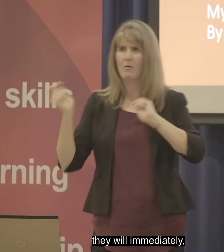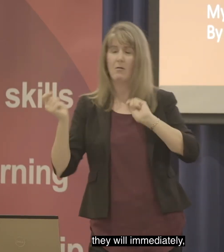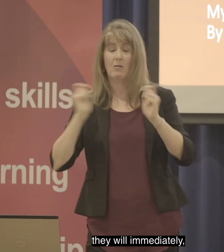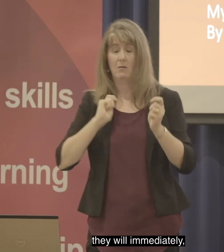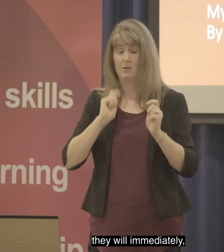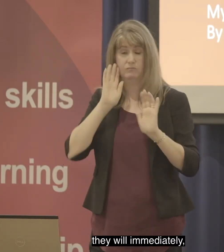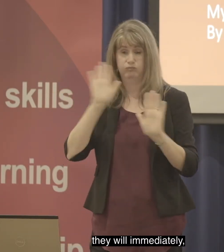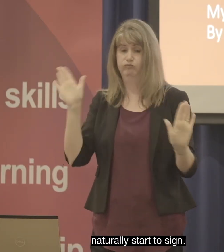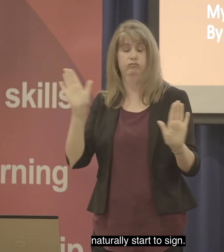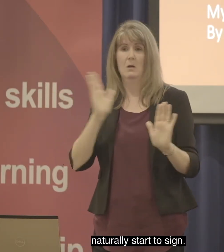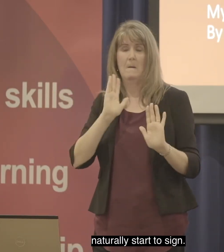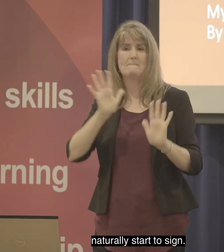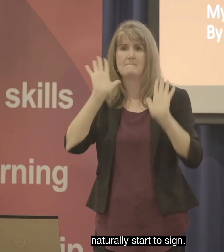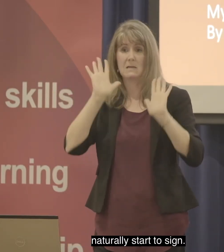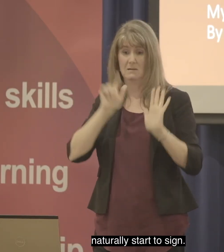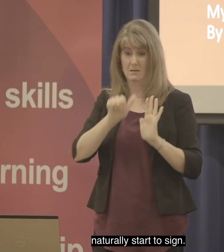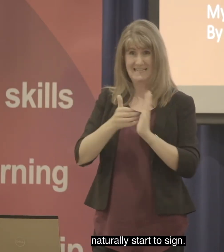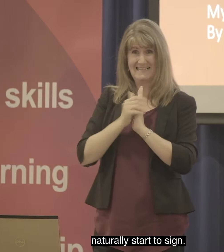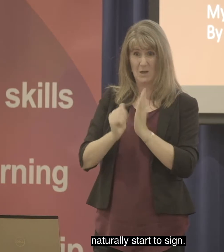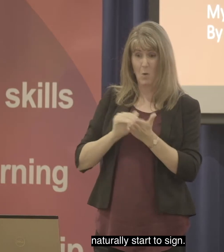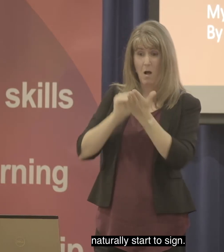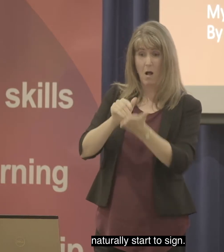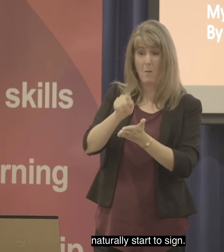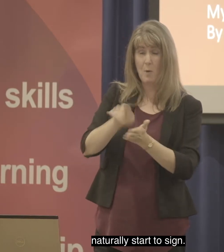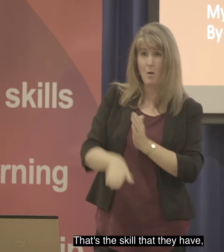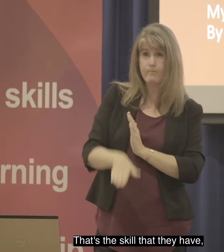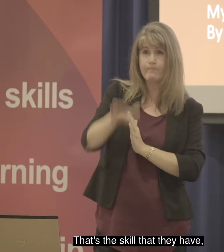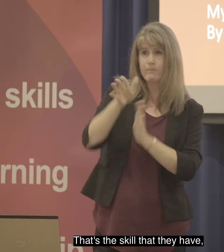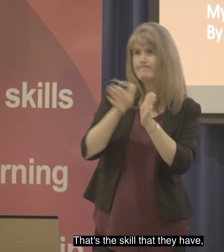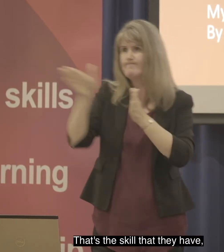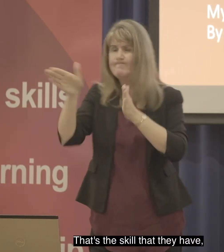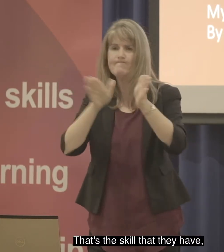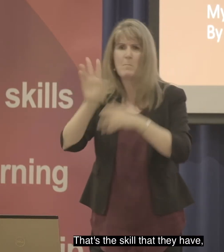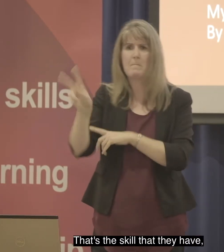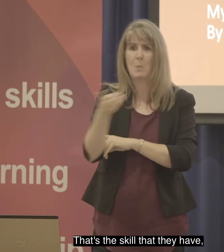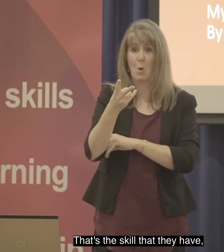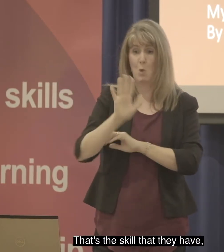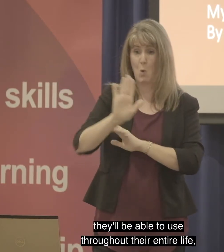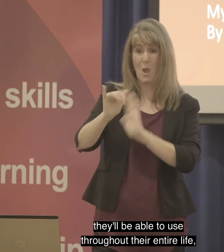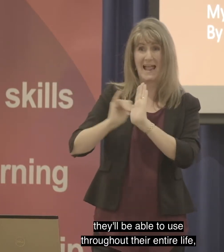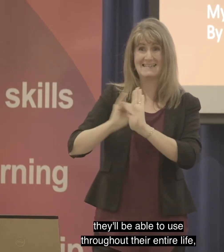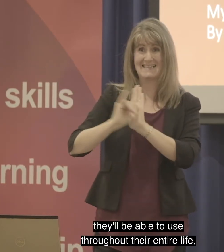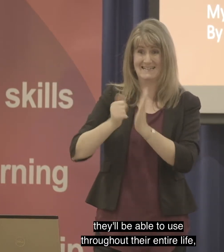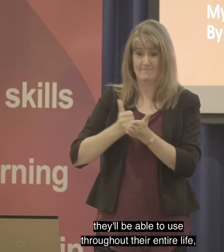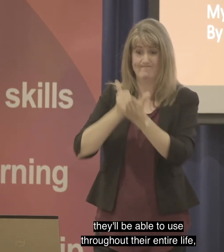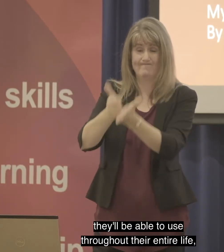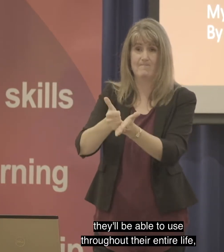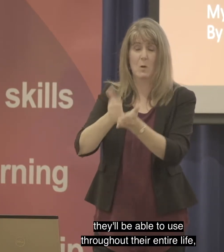will immediately, naturally start to sign. That's the skill that they have, they will be able to use throughout their entire